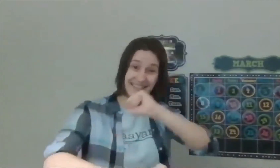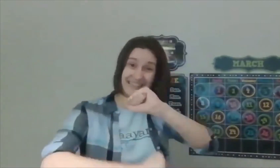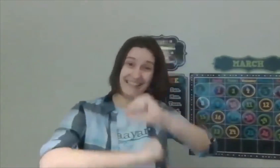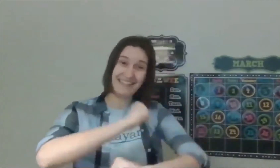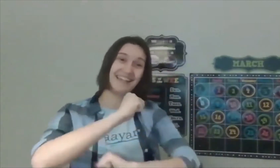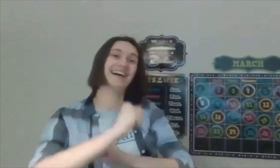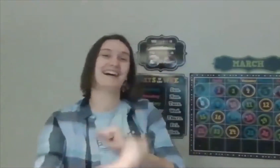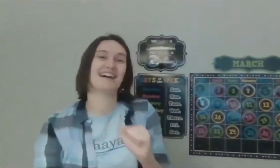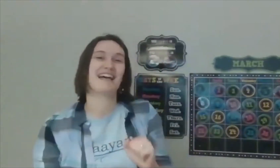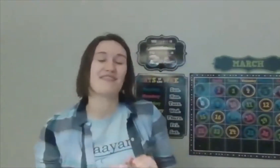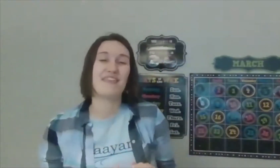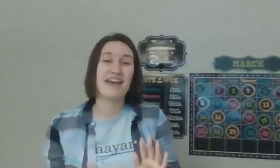Today is Friday.